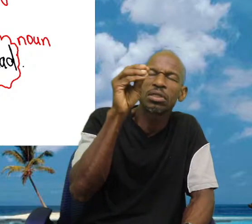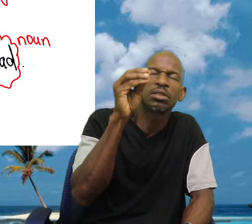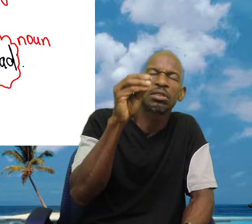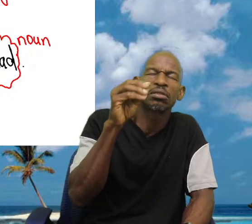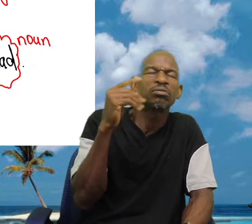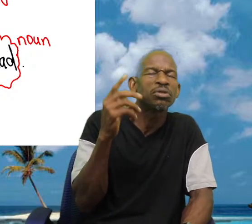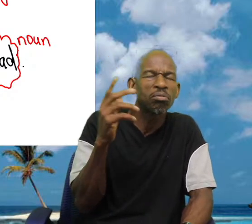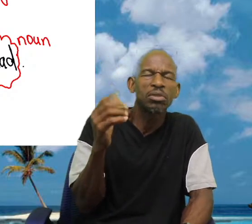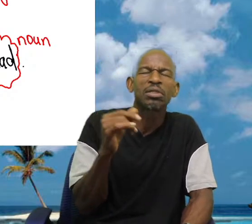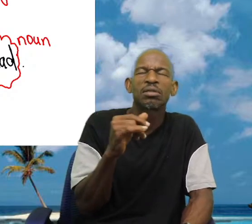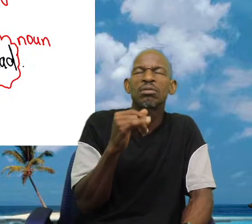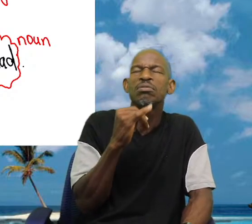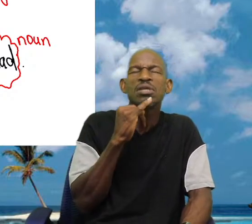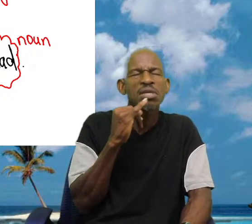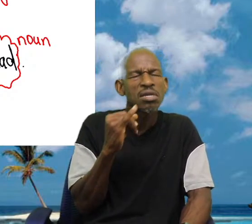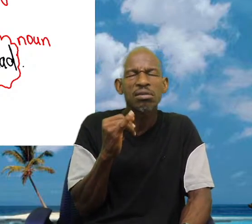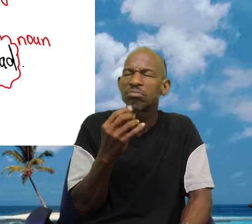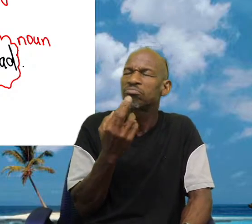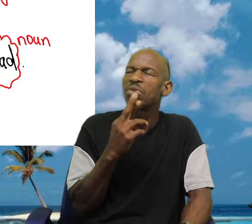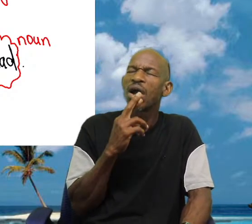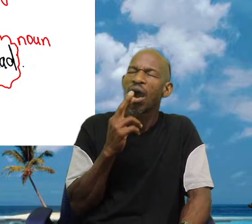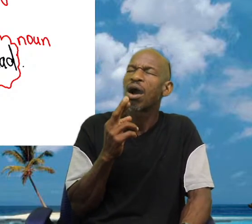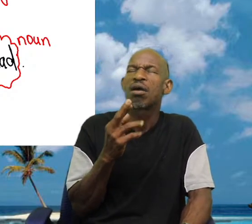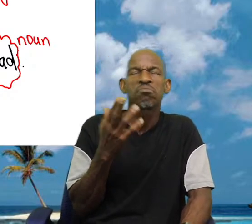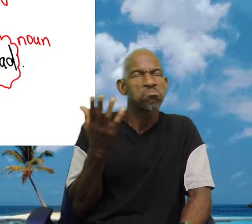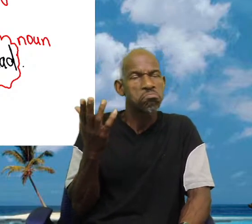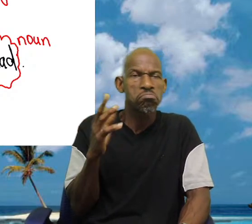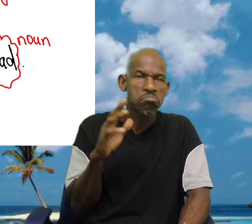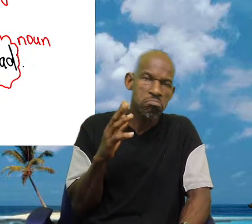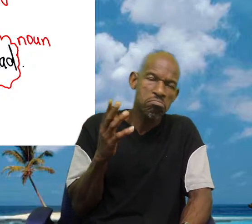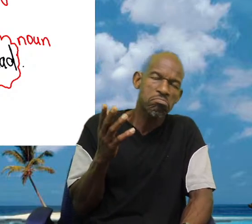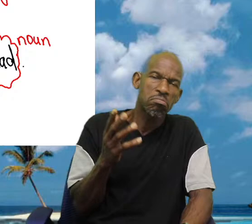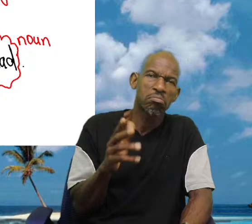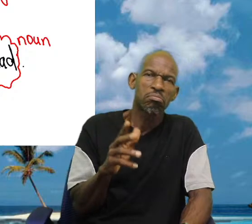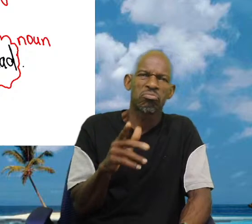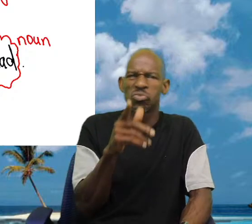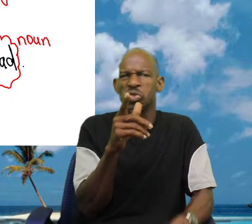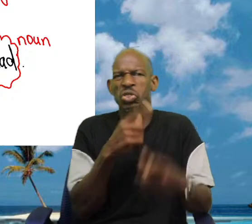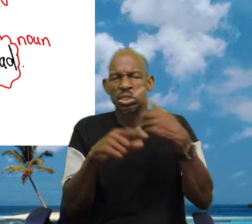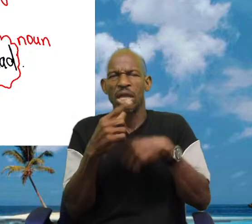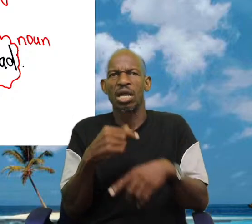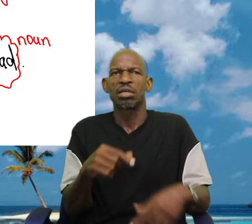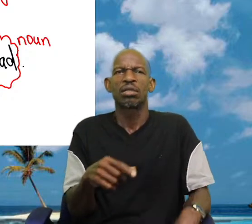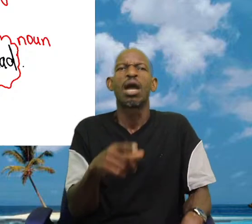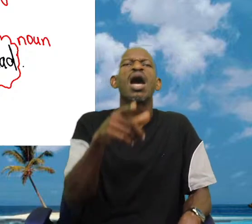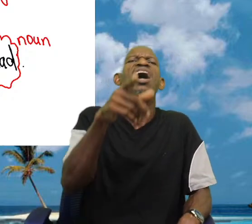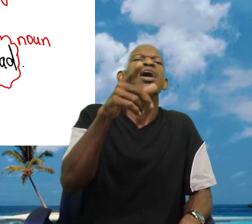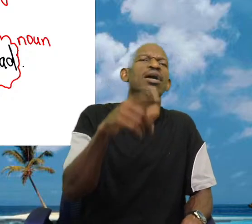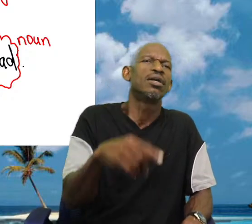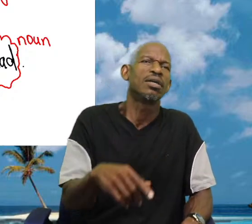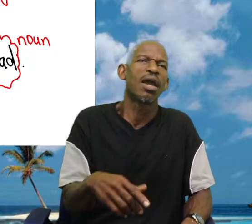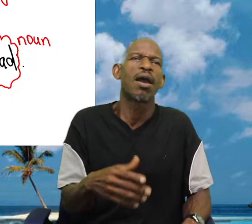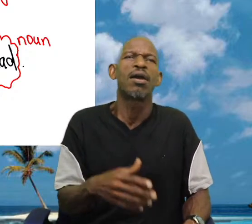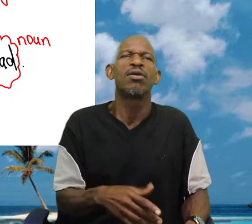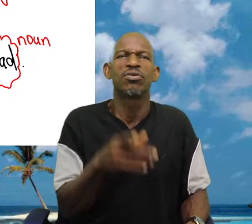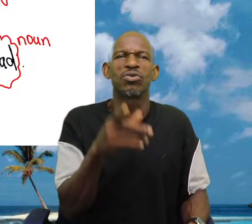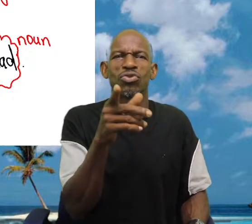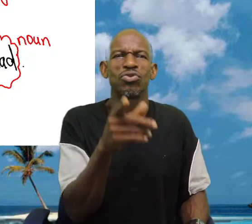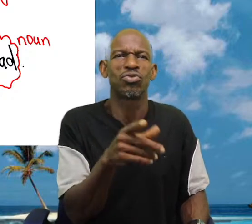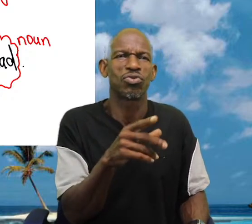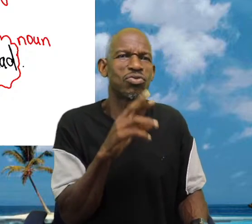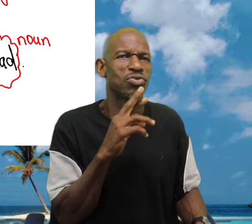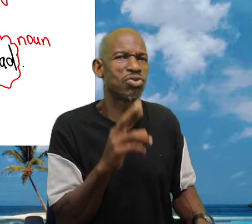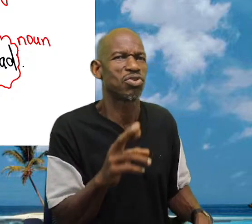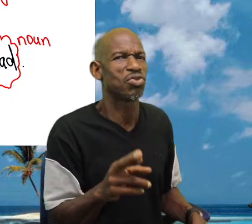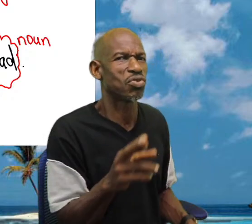are. And in sign language, we don't use those words. We just say, beautiful island,